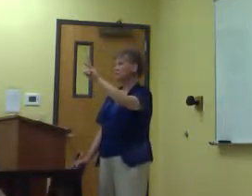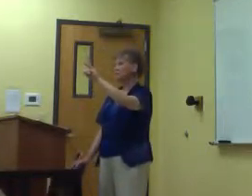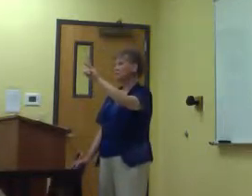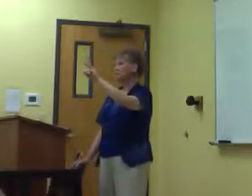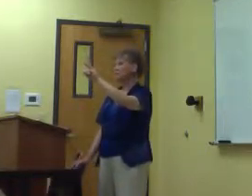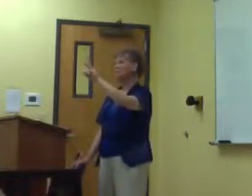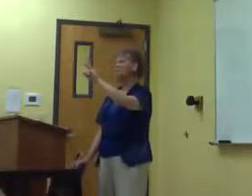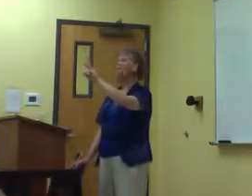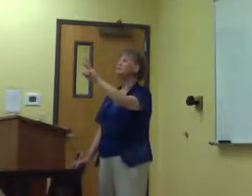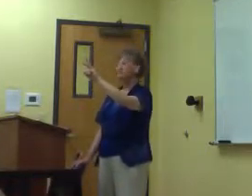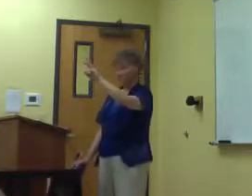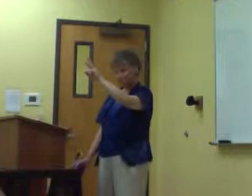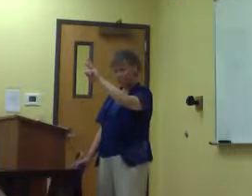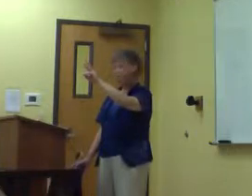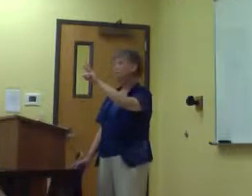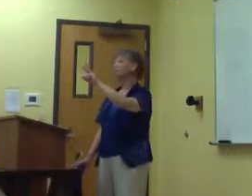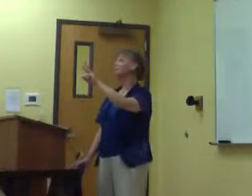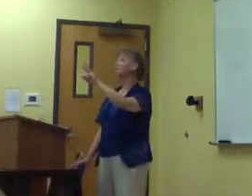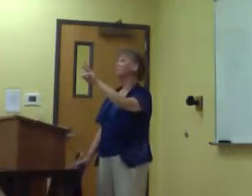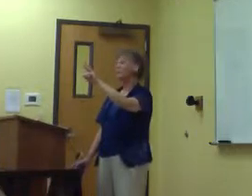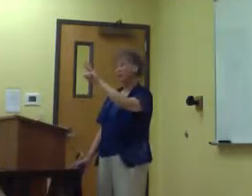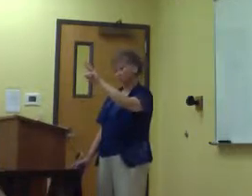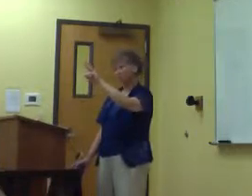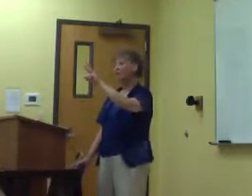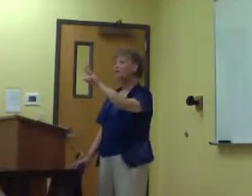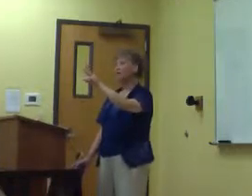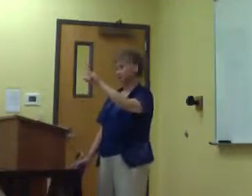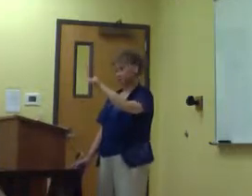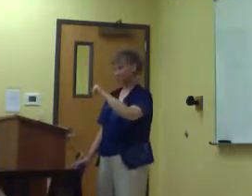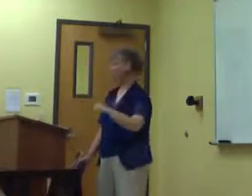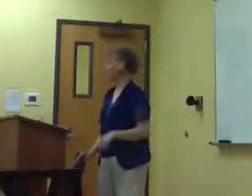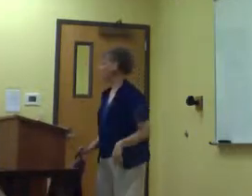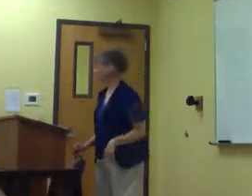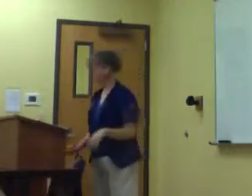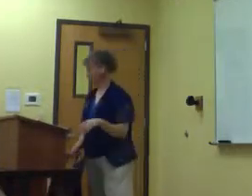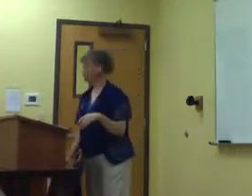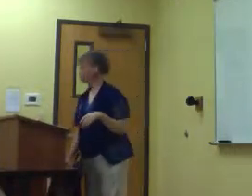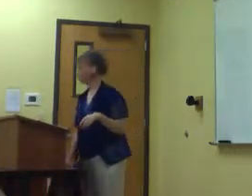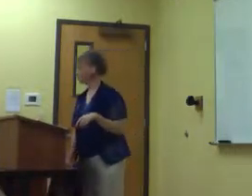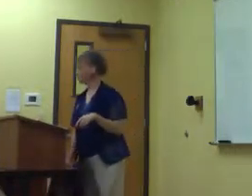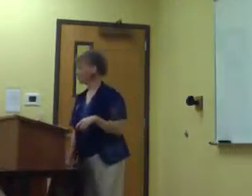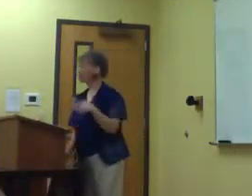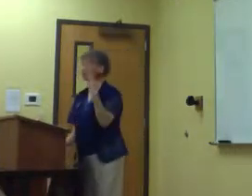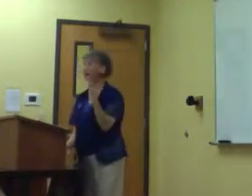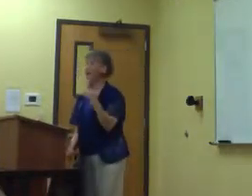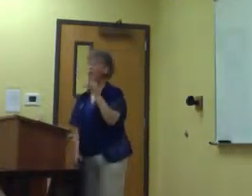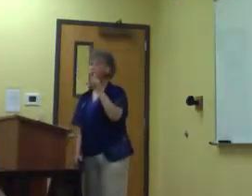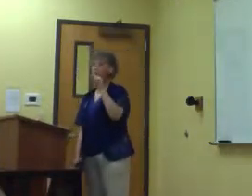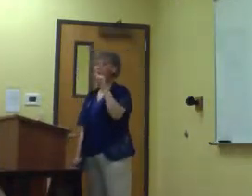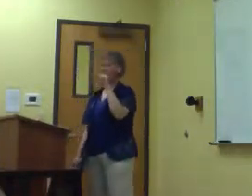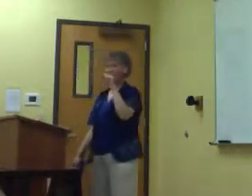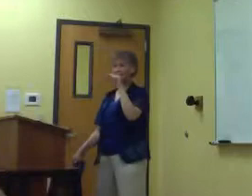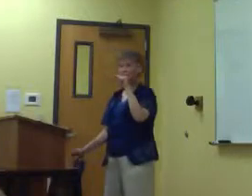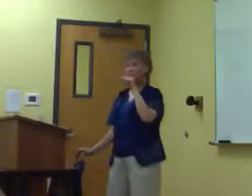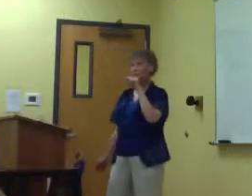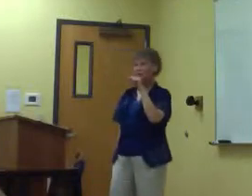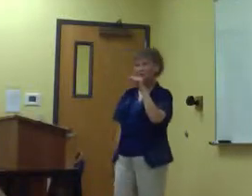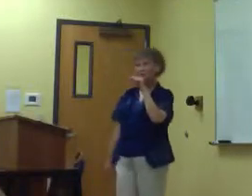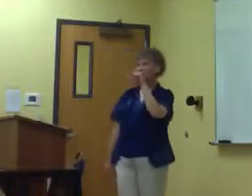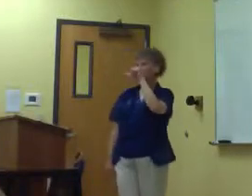7, 10, 8 is what you're Right. Okay. So now, 20. Right? We